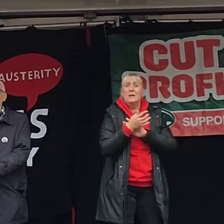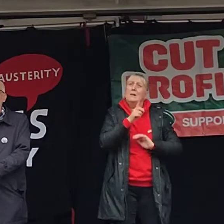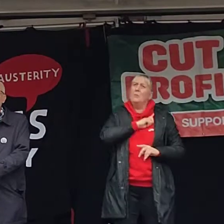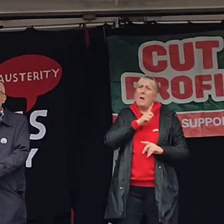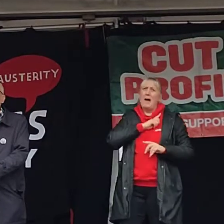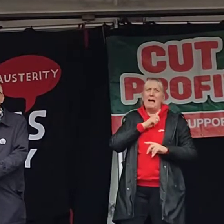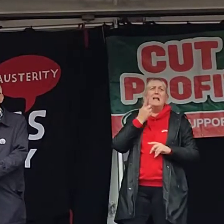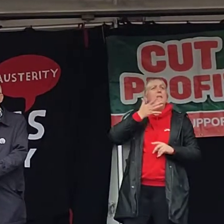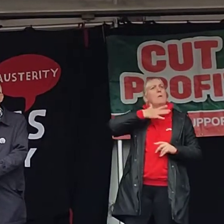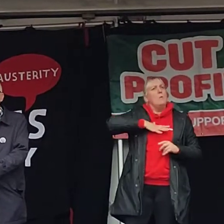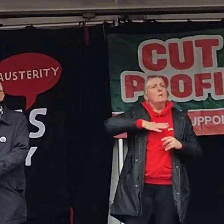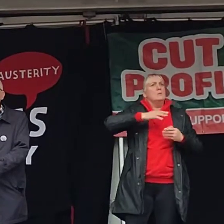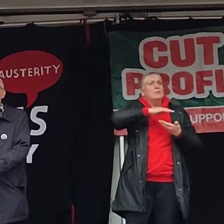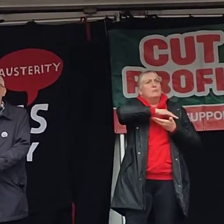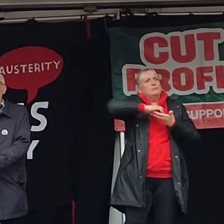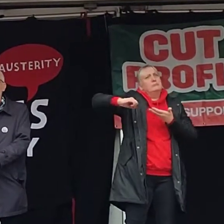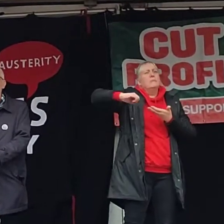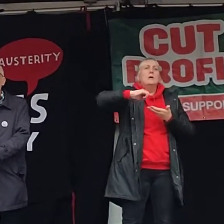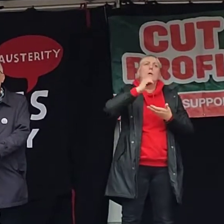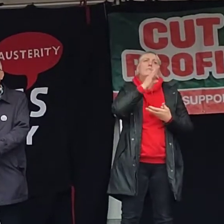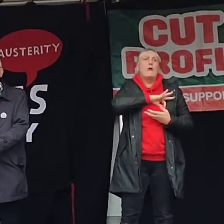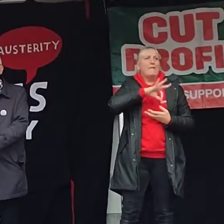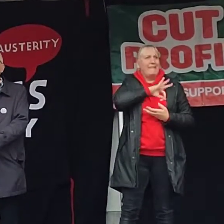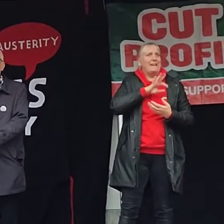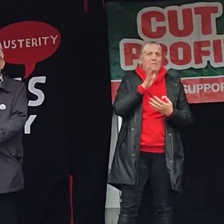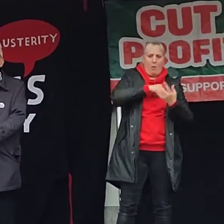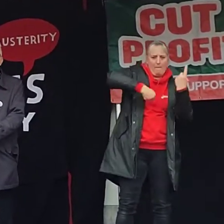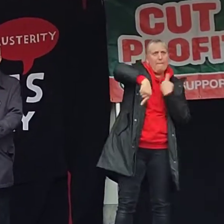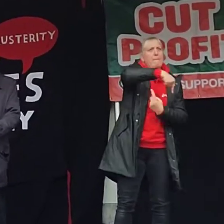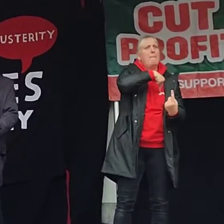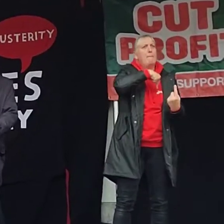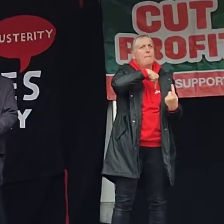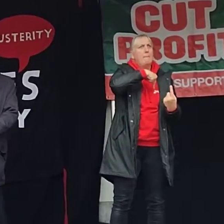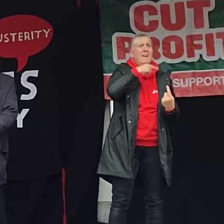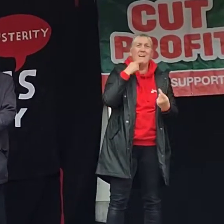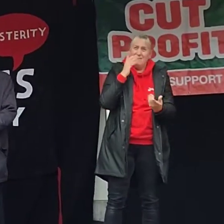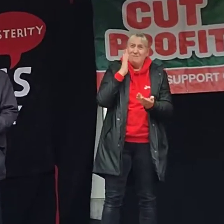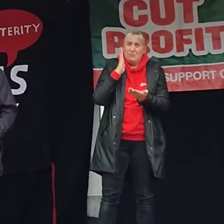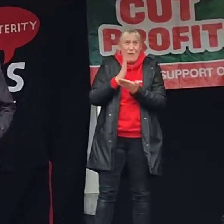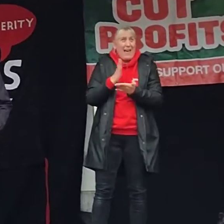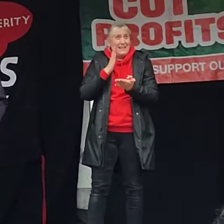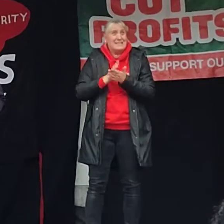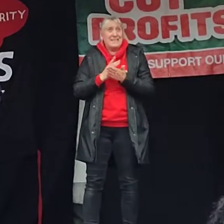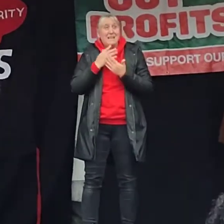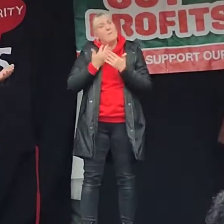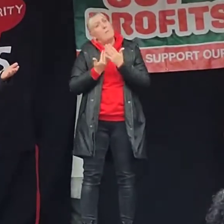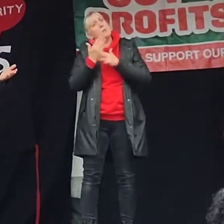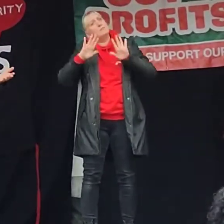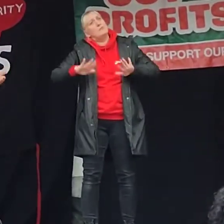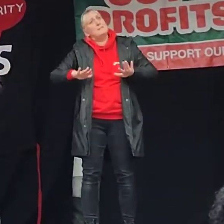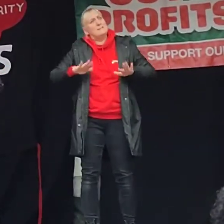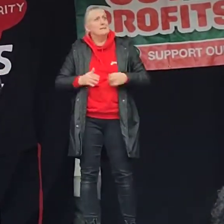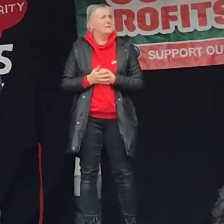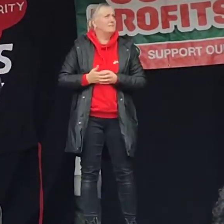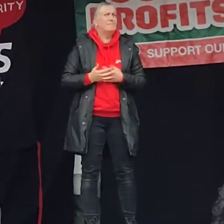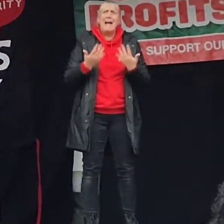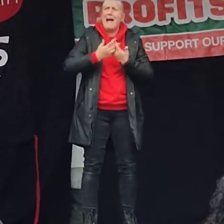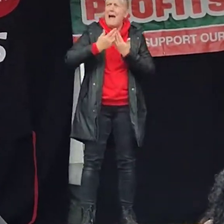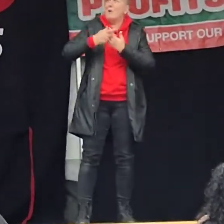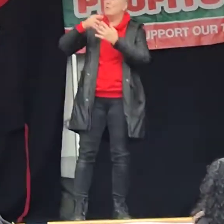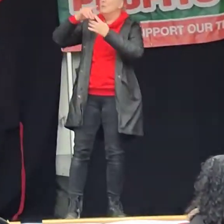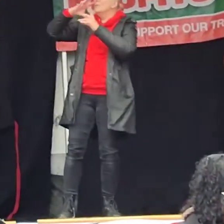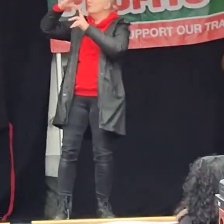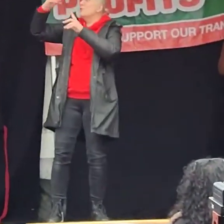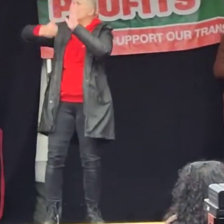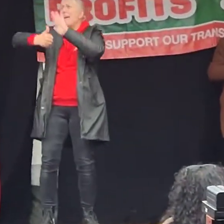profits to distant hedge funds. That is the reality of what modern Britain is about. Now, how do we get rid of them and